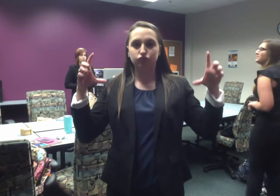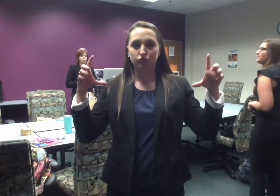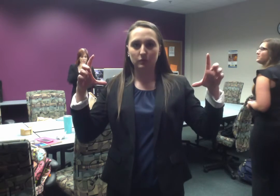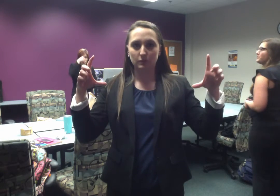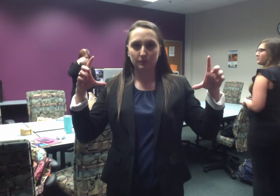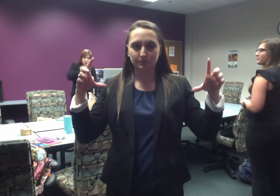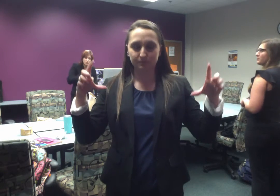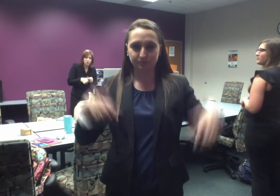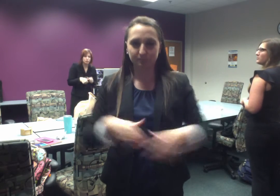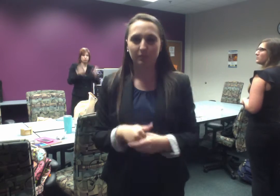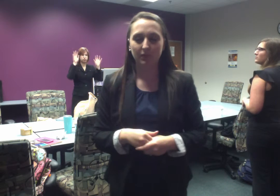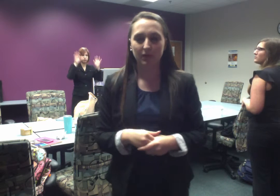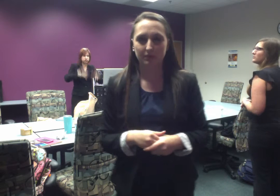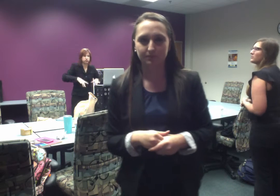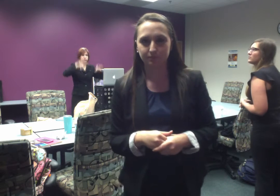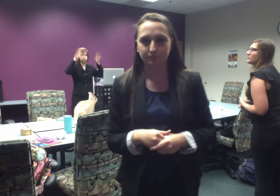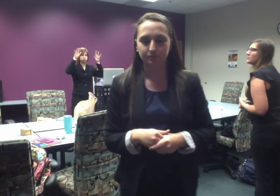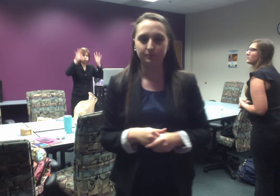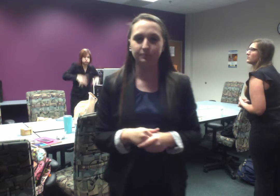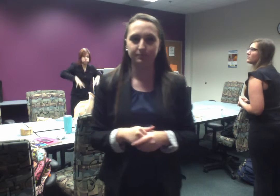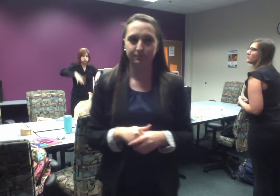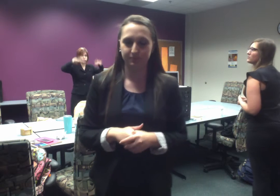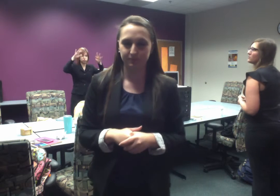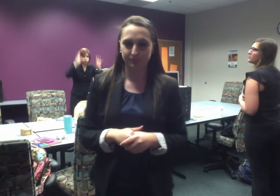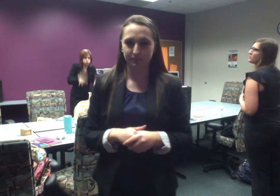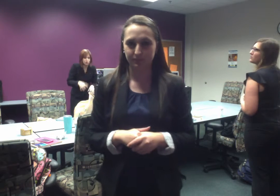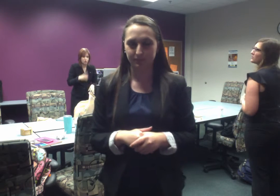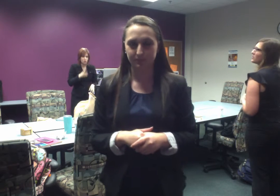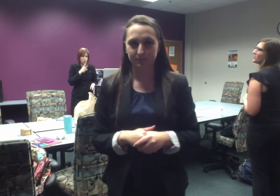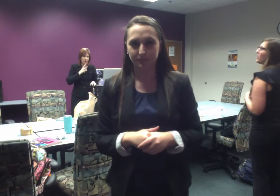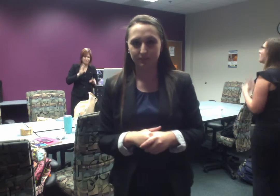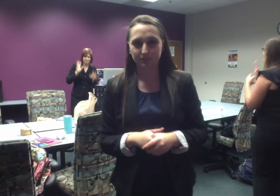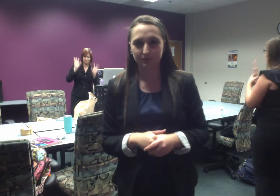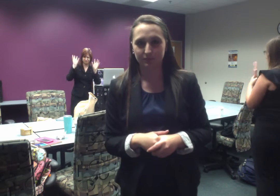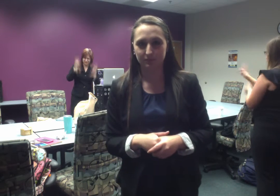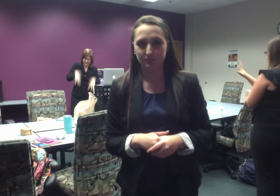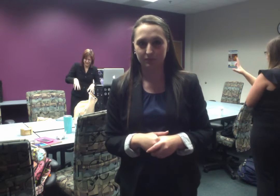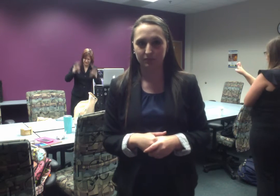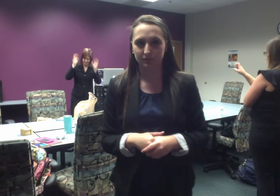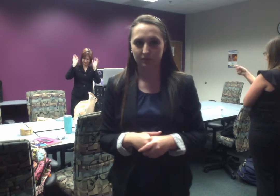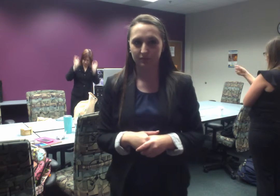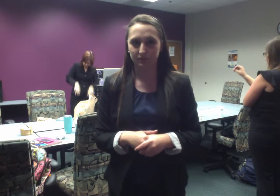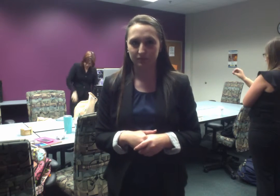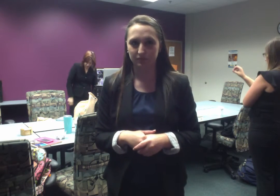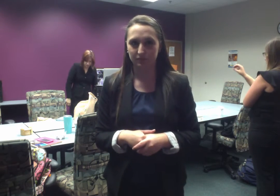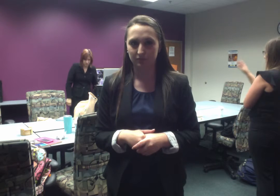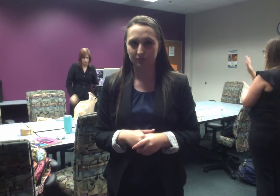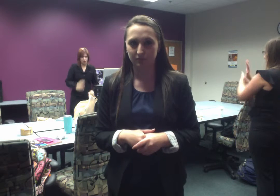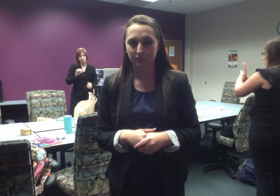grass. And it was like a big bucket of water being put in with each drop. Okay? Think about